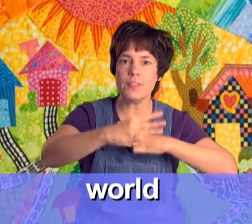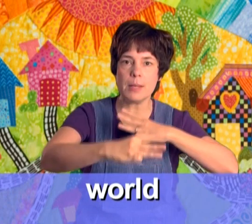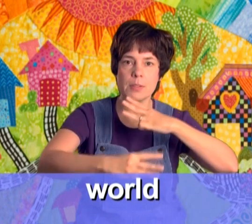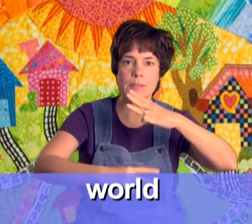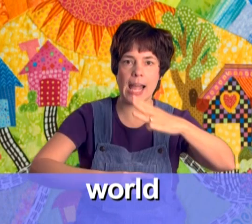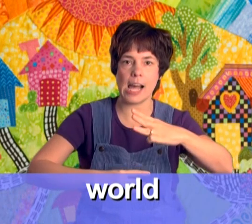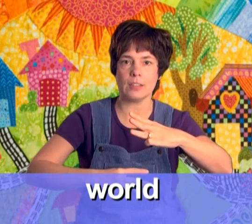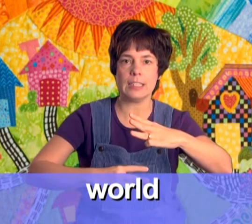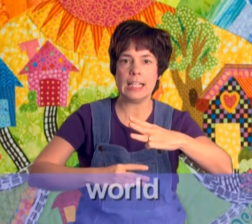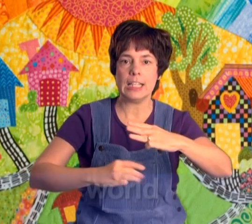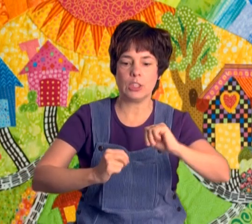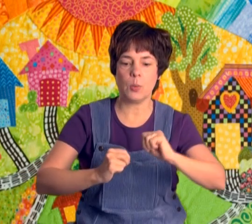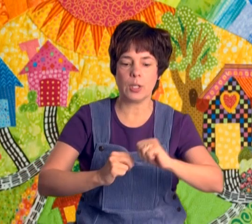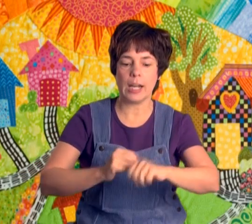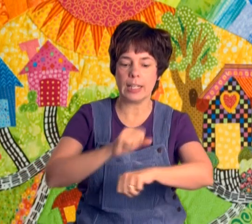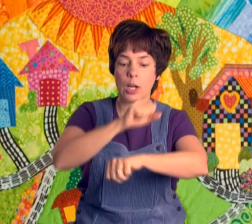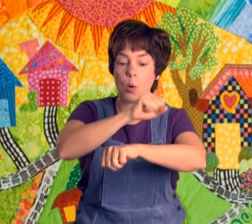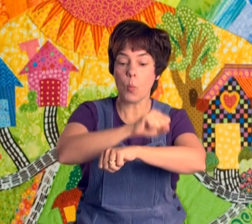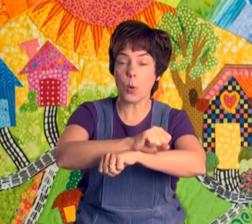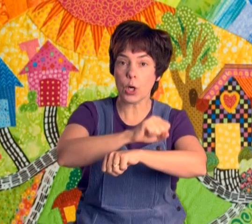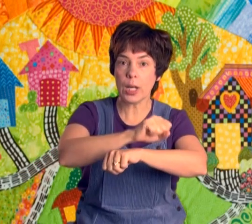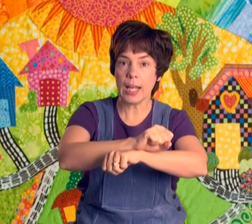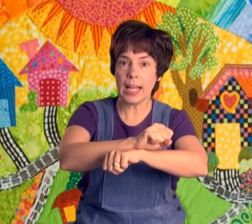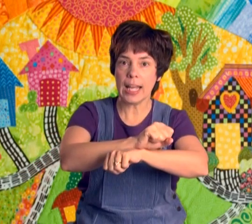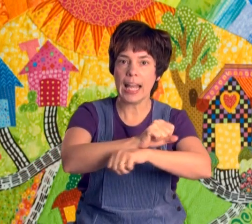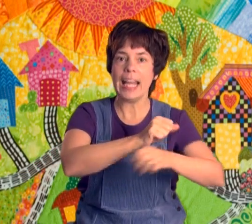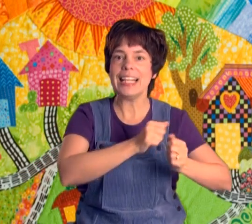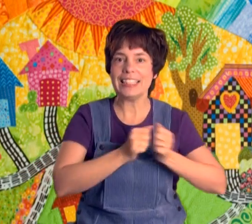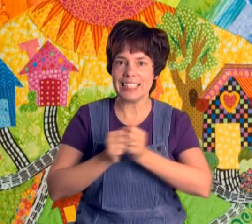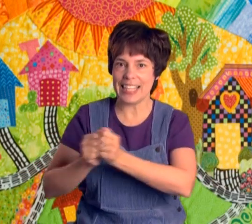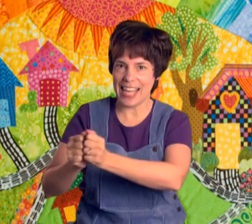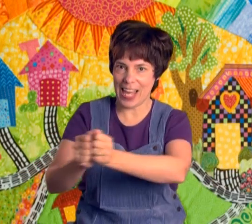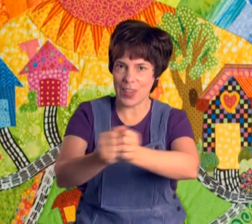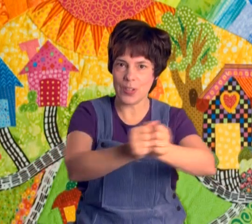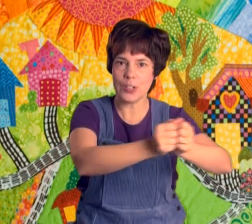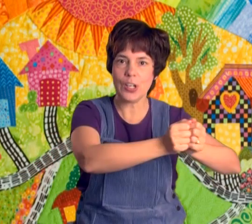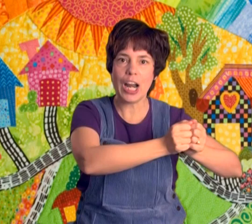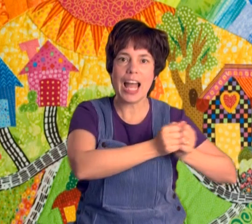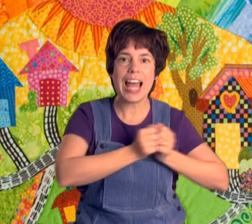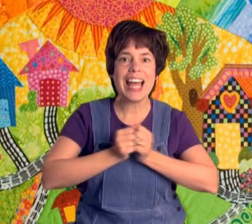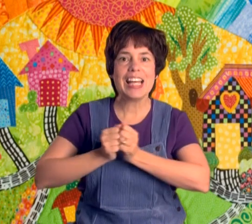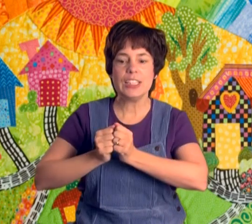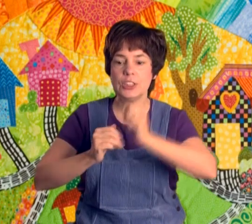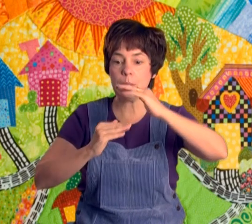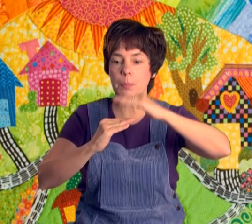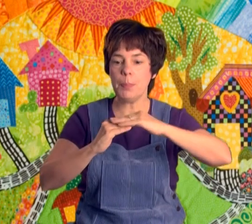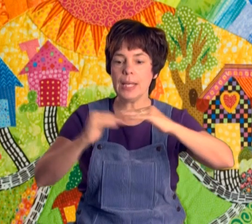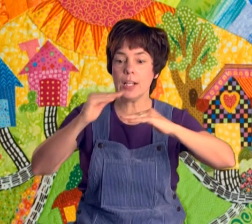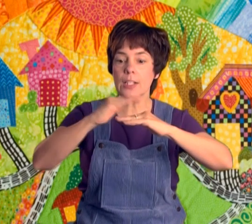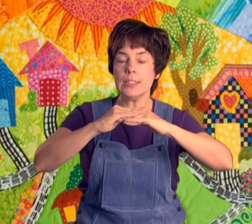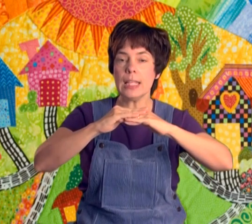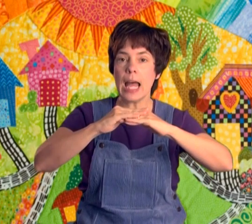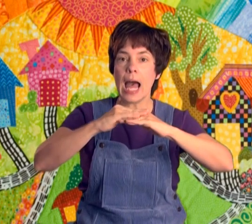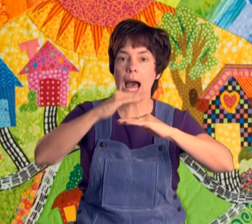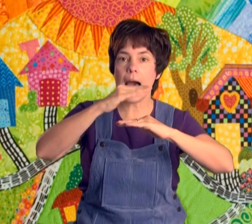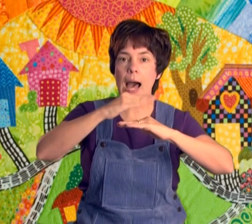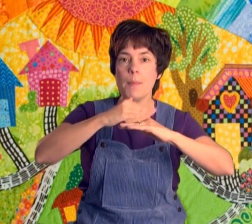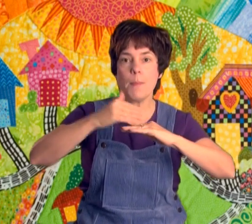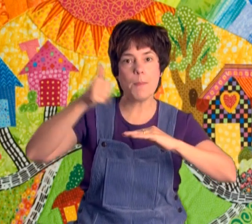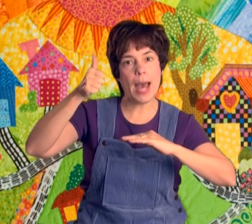them around. So we're going to work together to build a